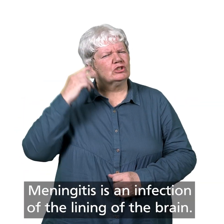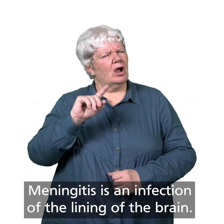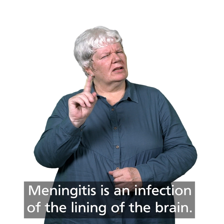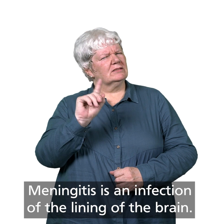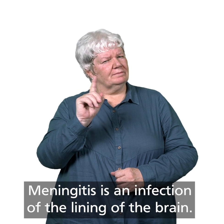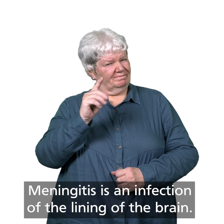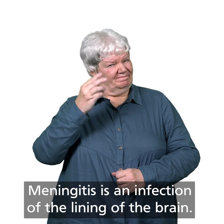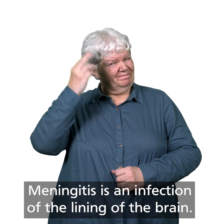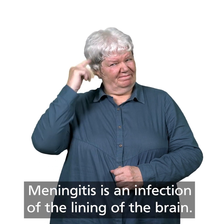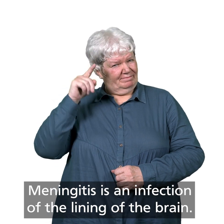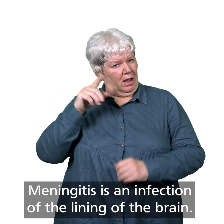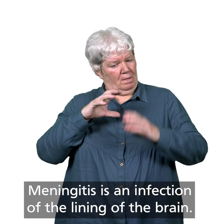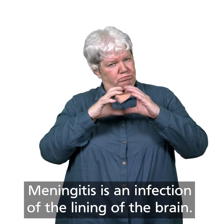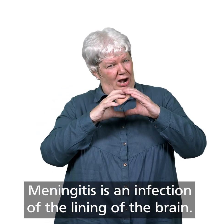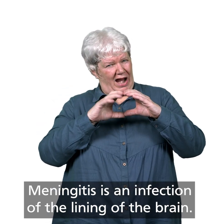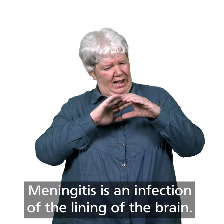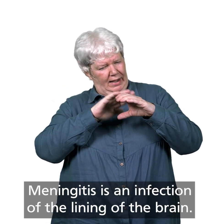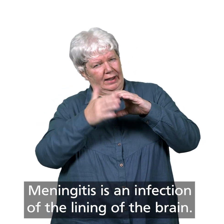Meningitis is an infection of the lining of the brain.